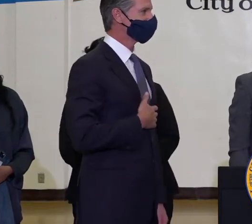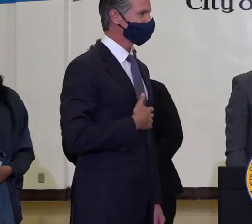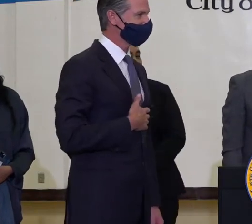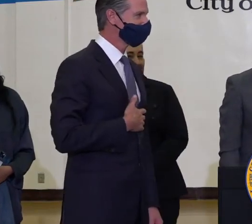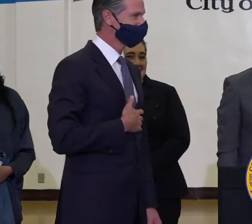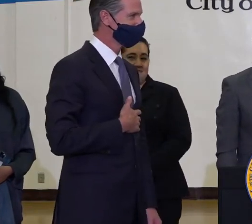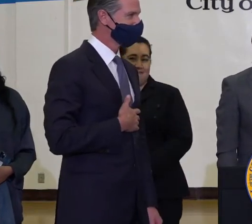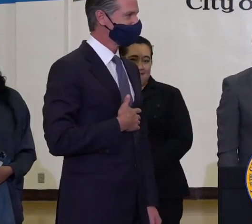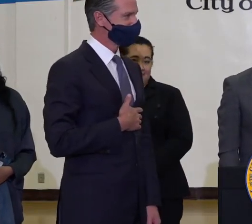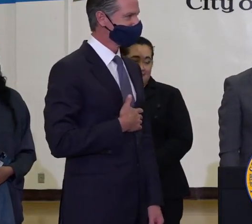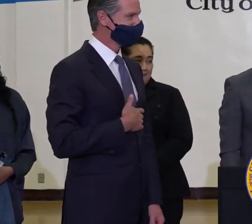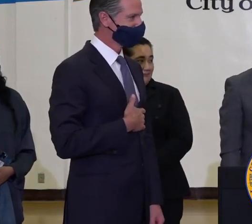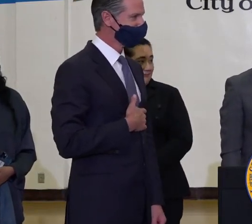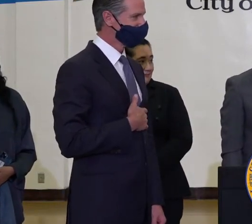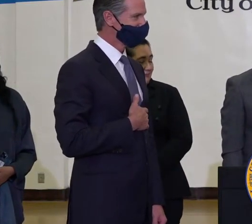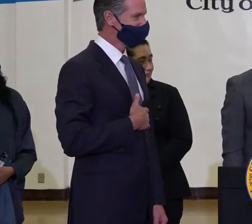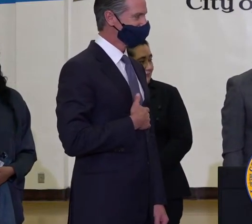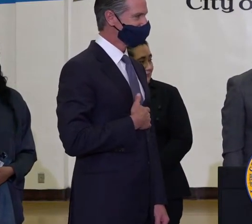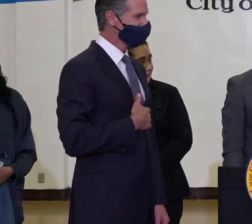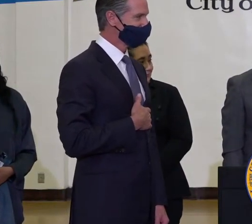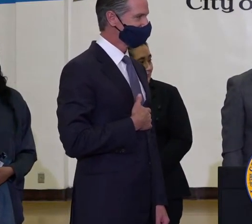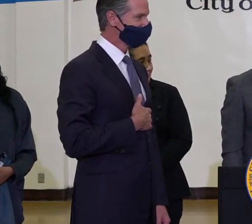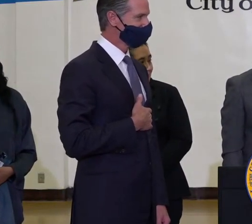I know it's hard. It's hard for